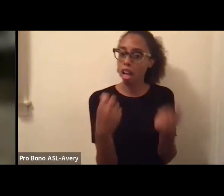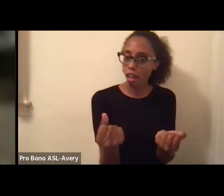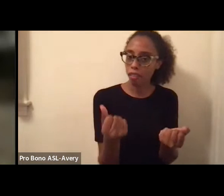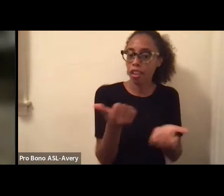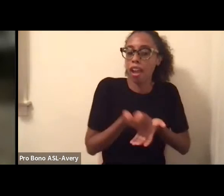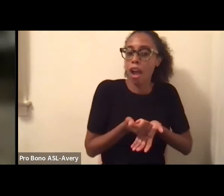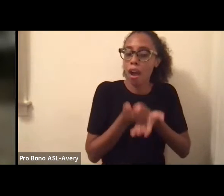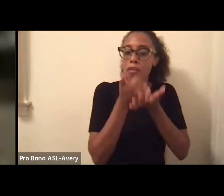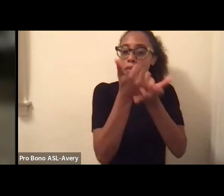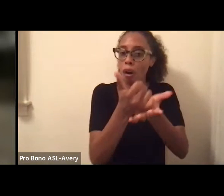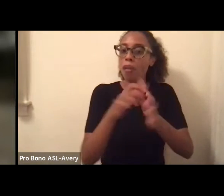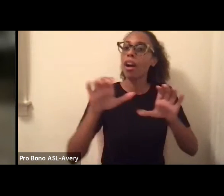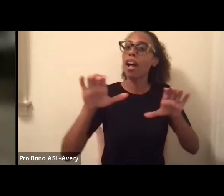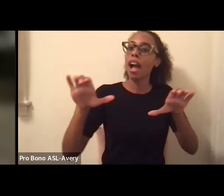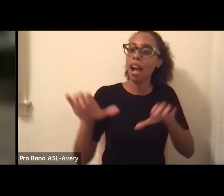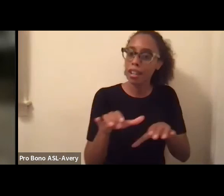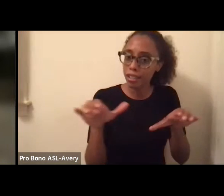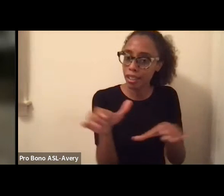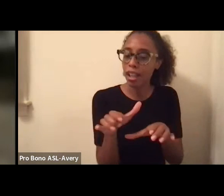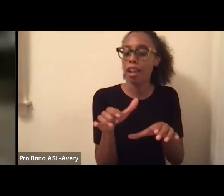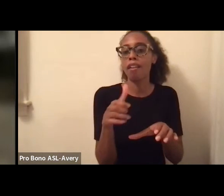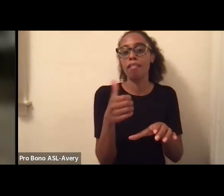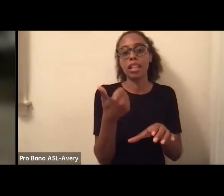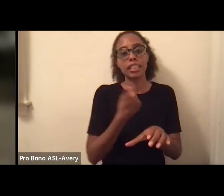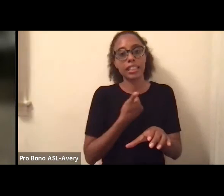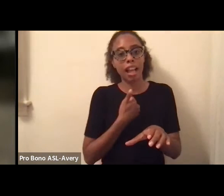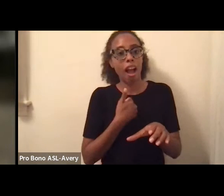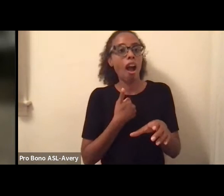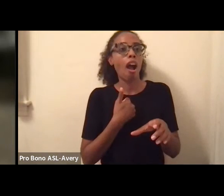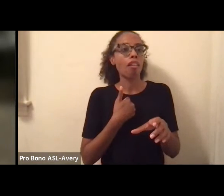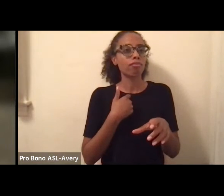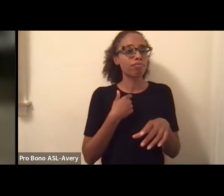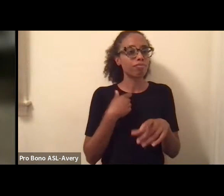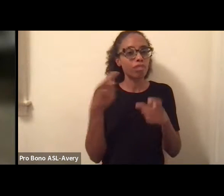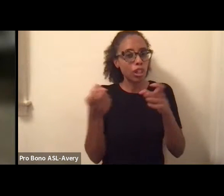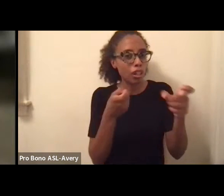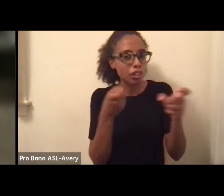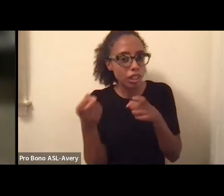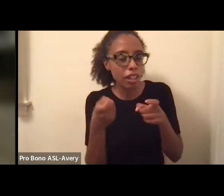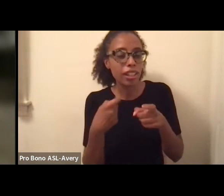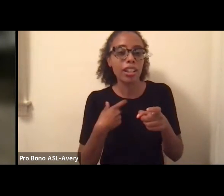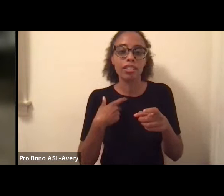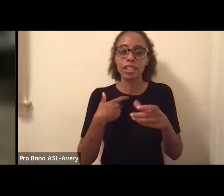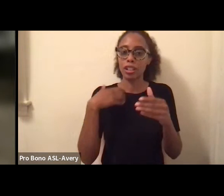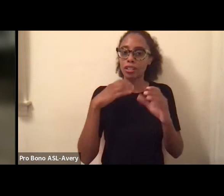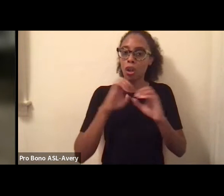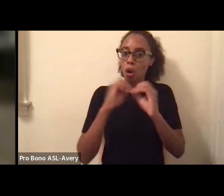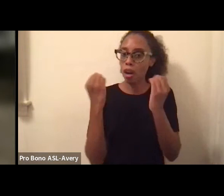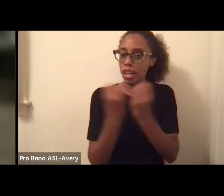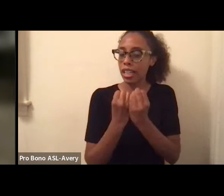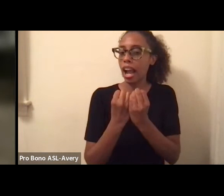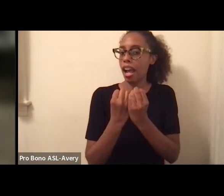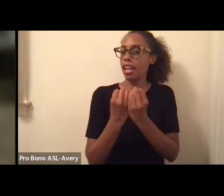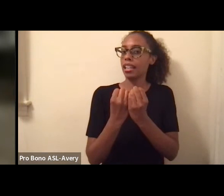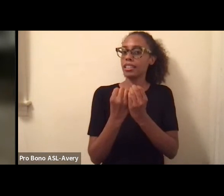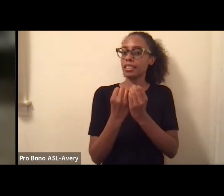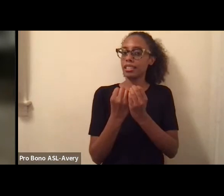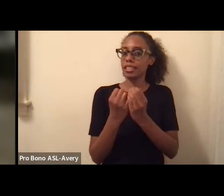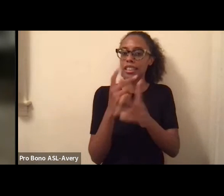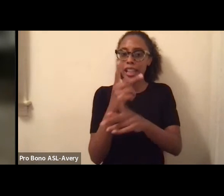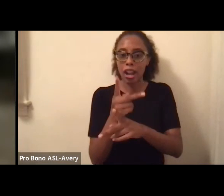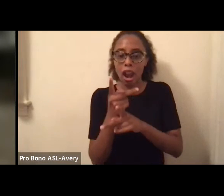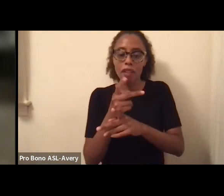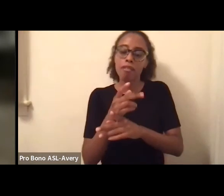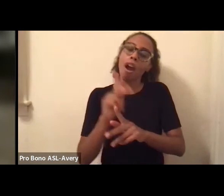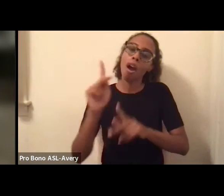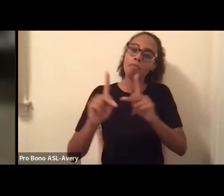helpful, active, self-governing, organized, hydrated peoples who own their own history